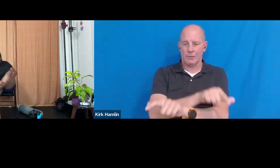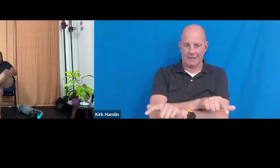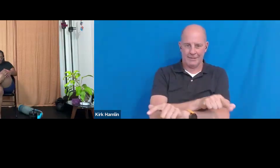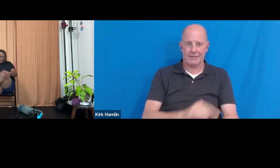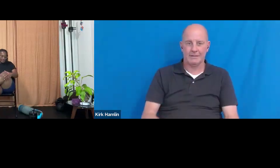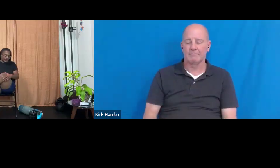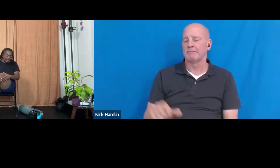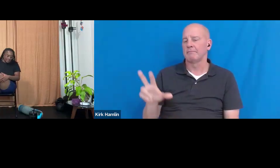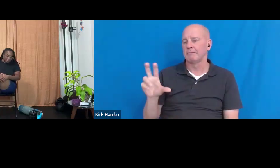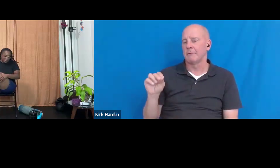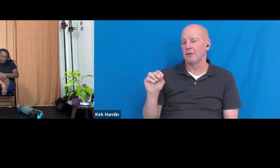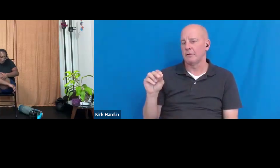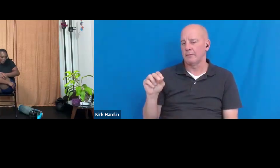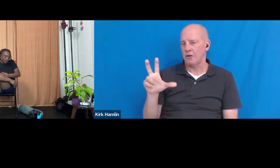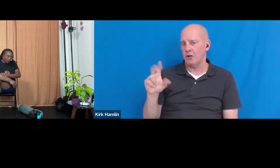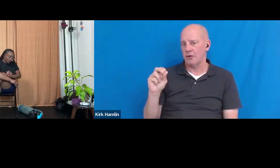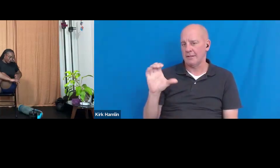about 30 seconds.